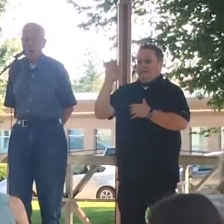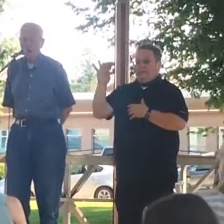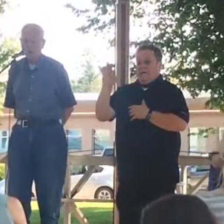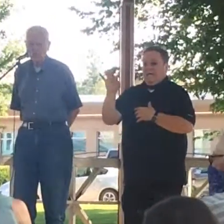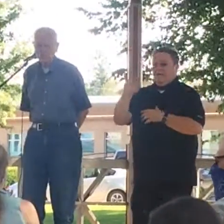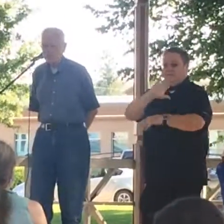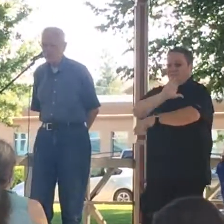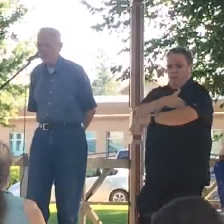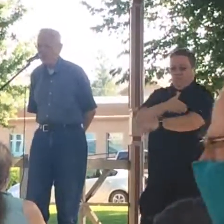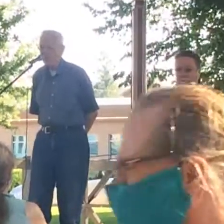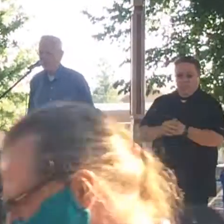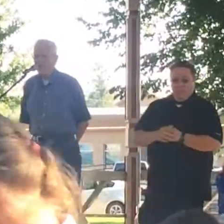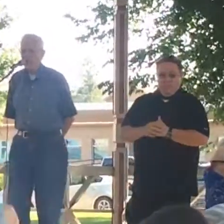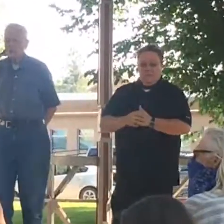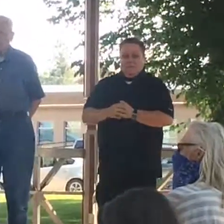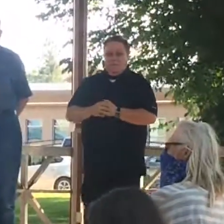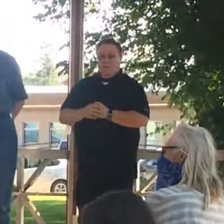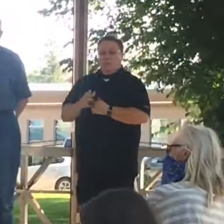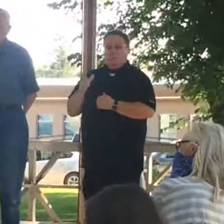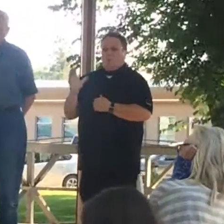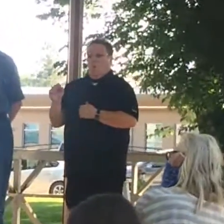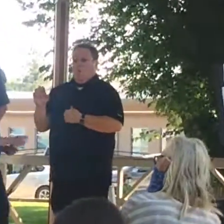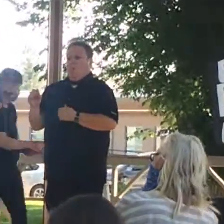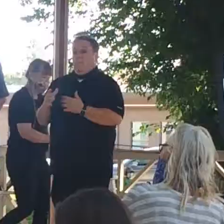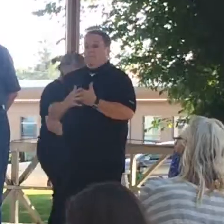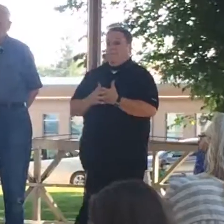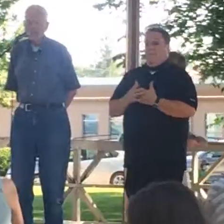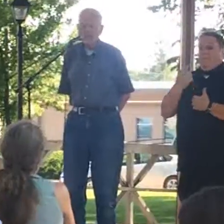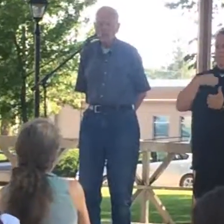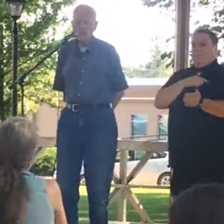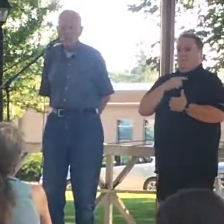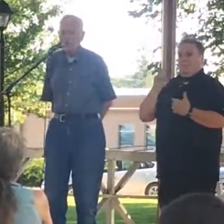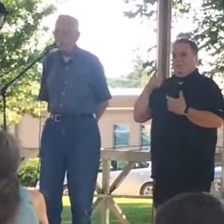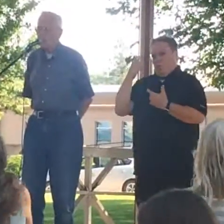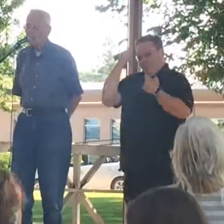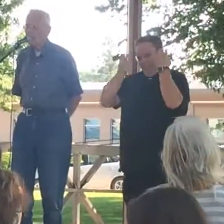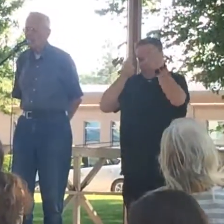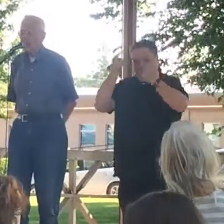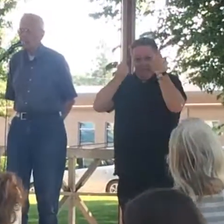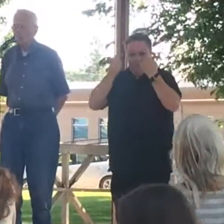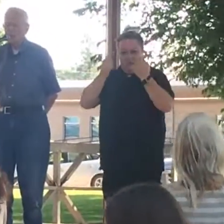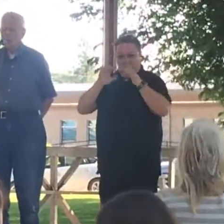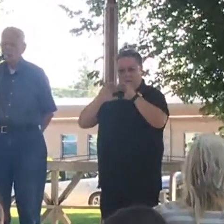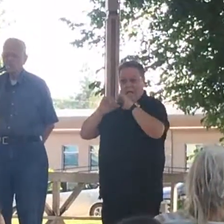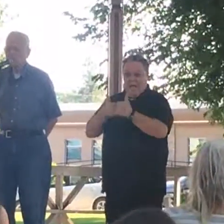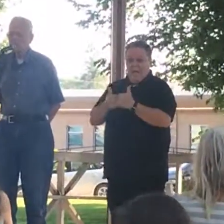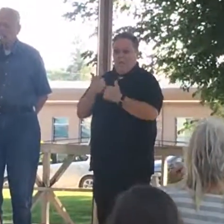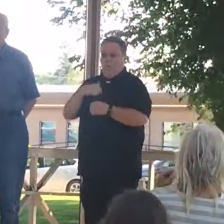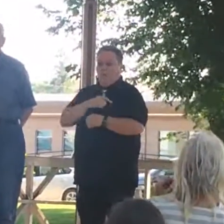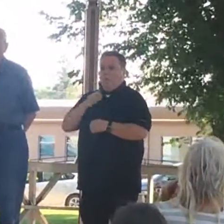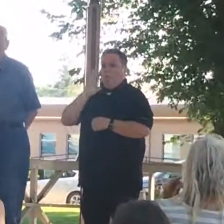of the powerful. So we need to think of how we are going